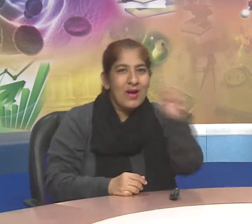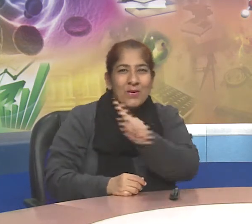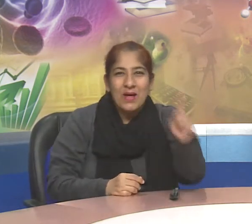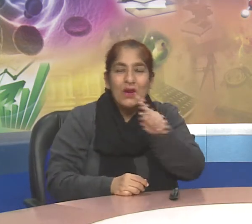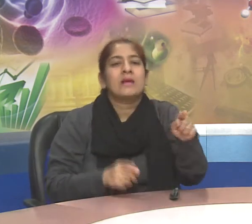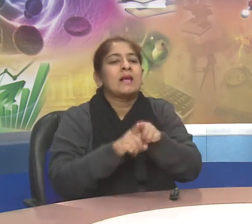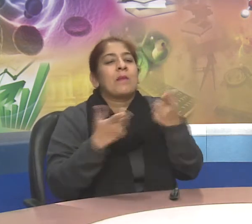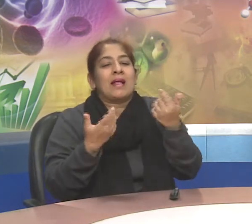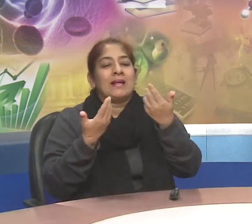Customers.